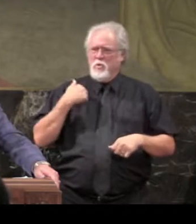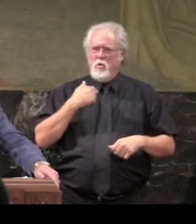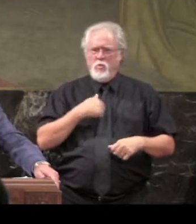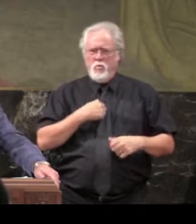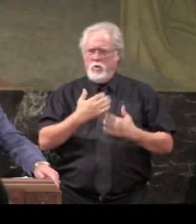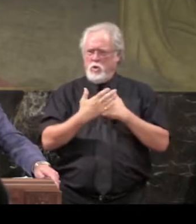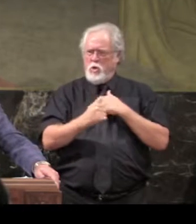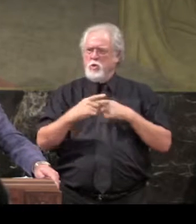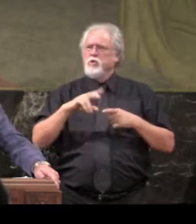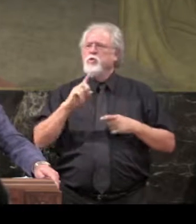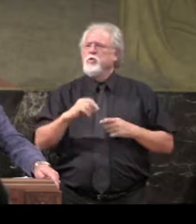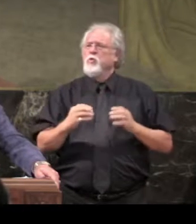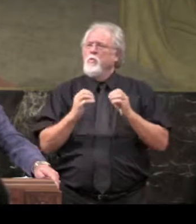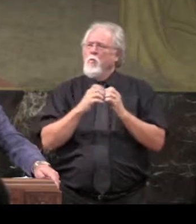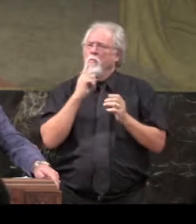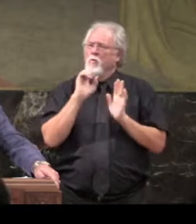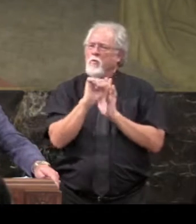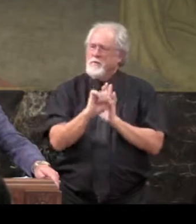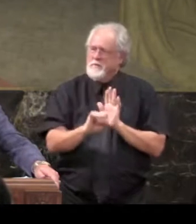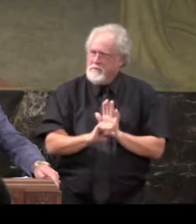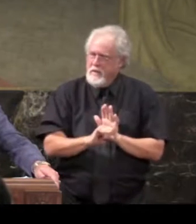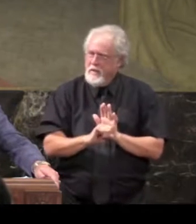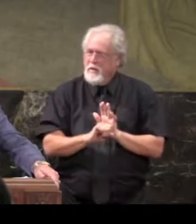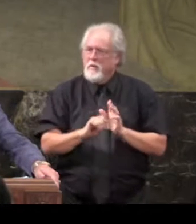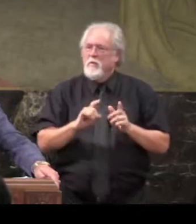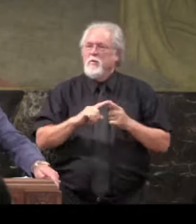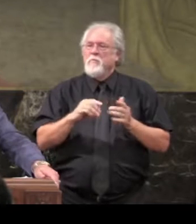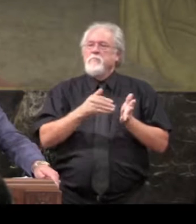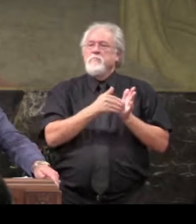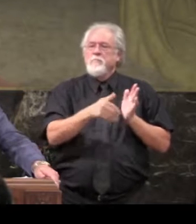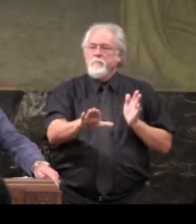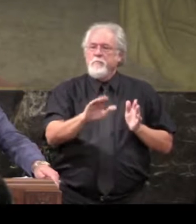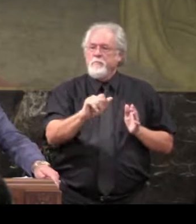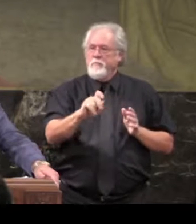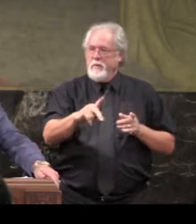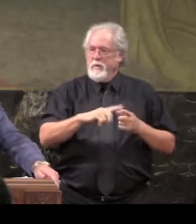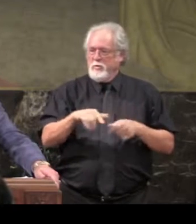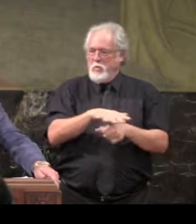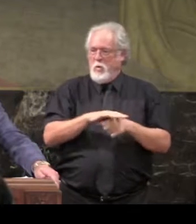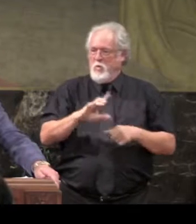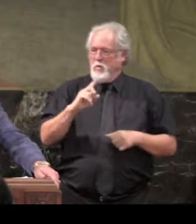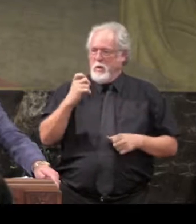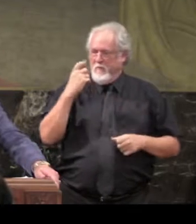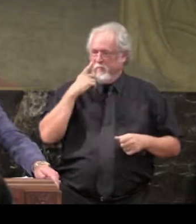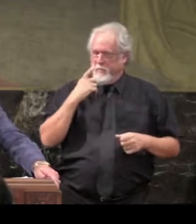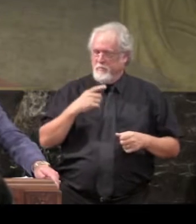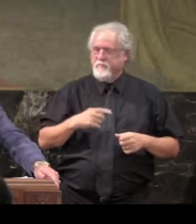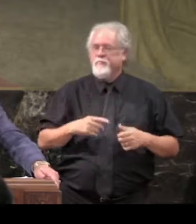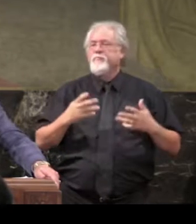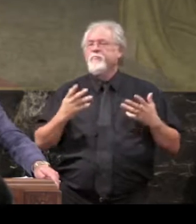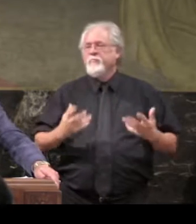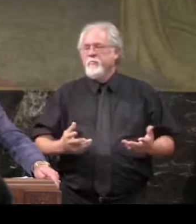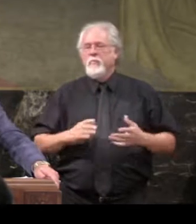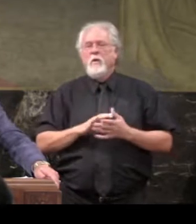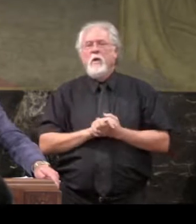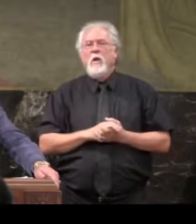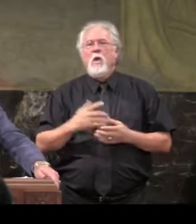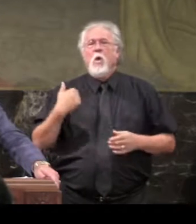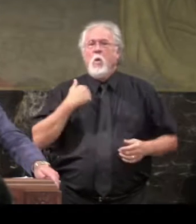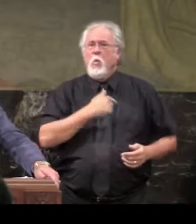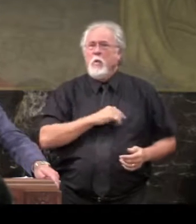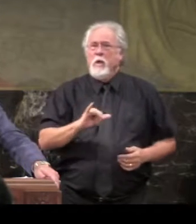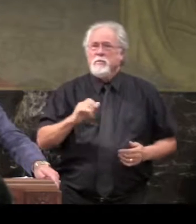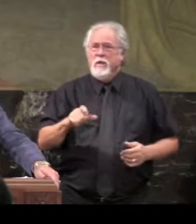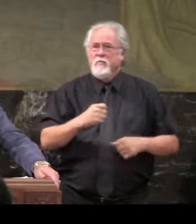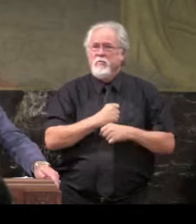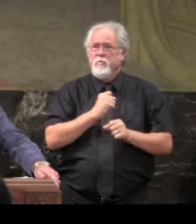upon to do more as a state in order to send resources back to the local government. But now, we also have to make